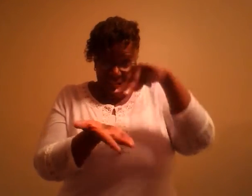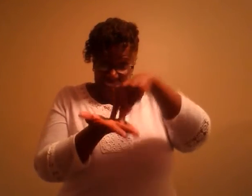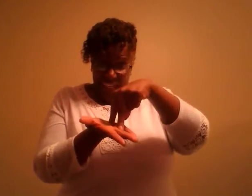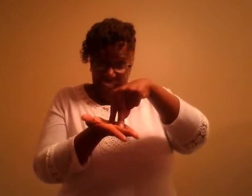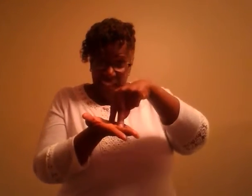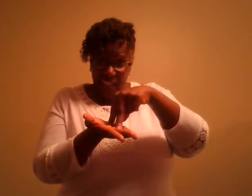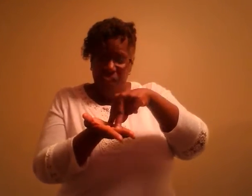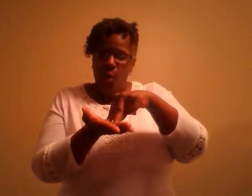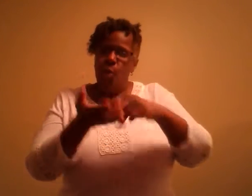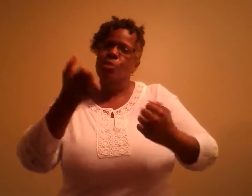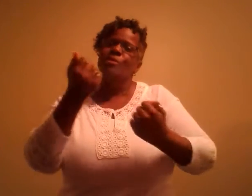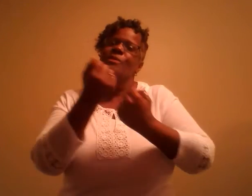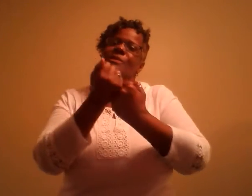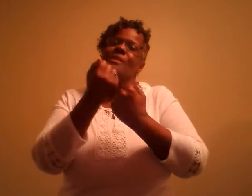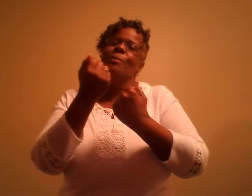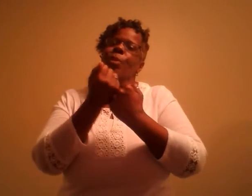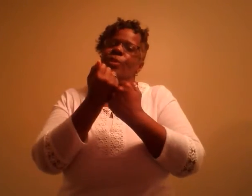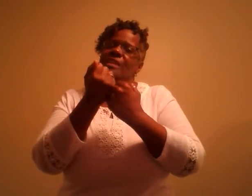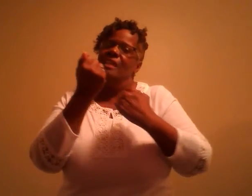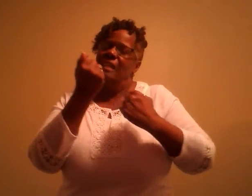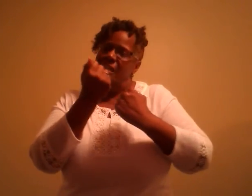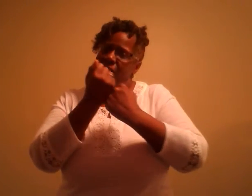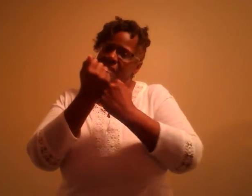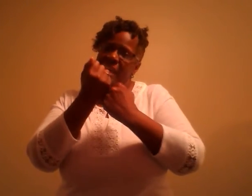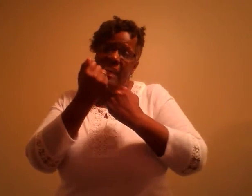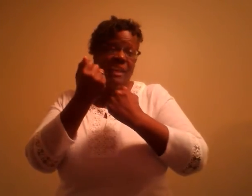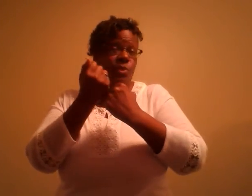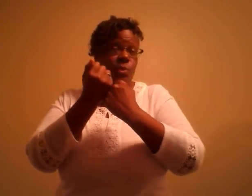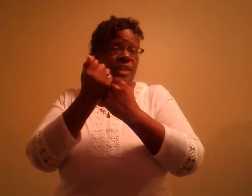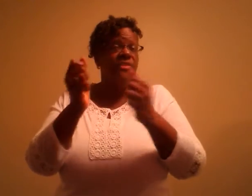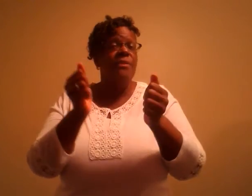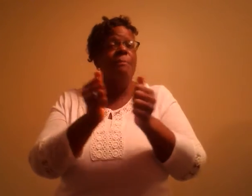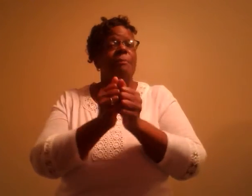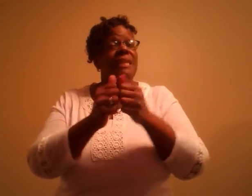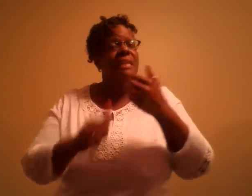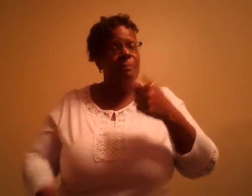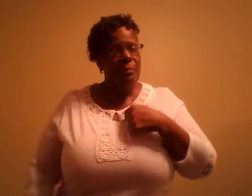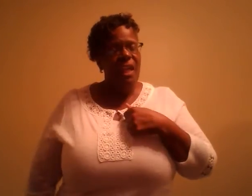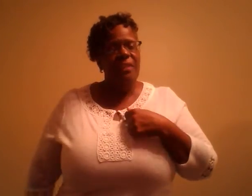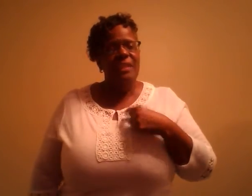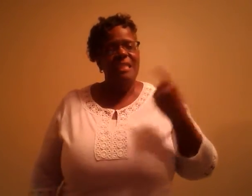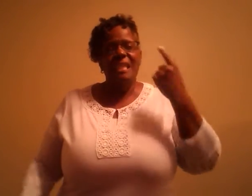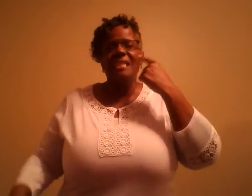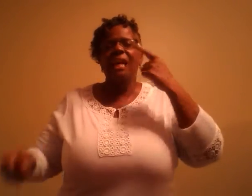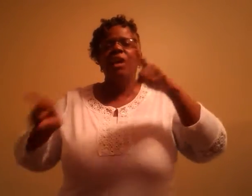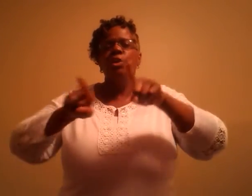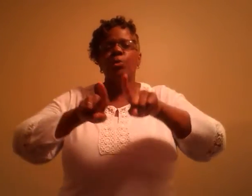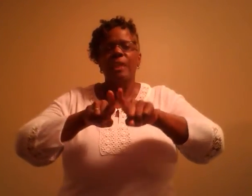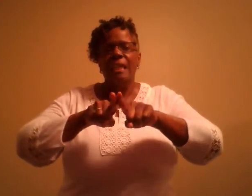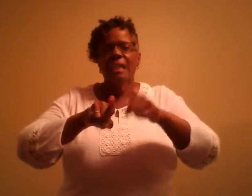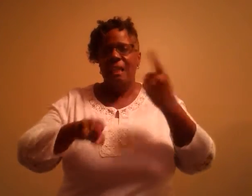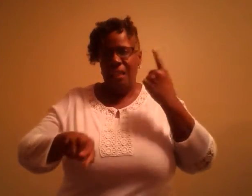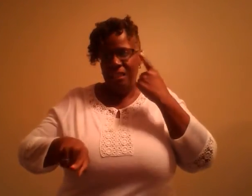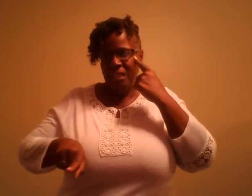Stand with Support. Stand with me. Then it says, agree. Touch